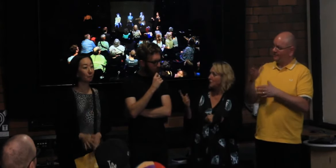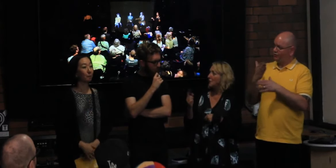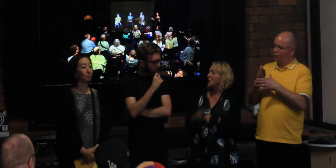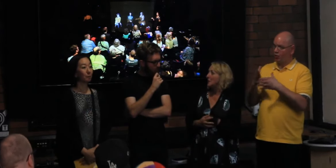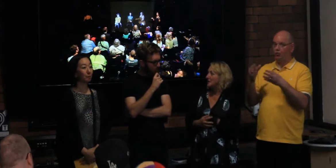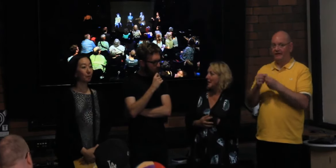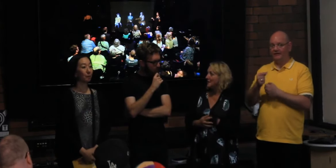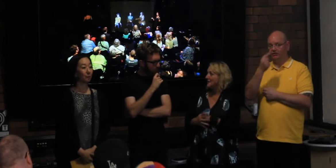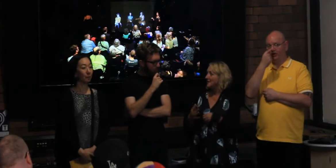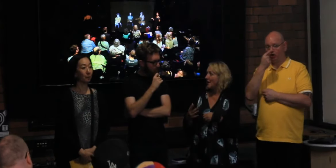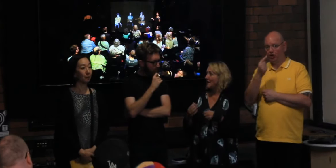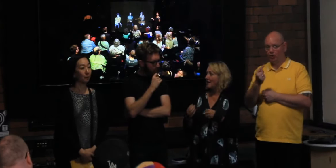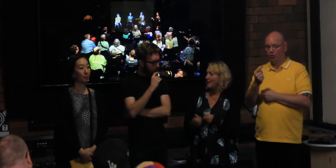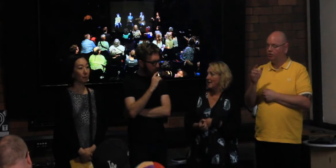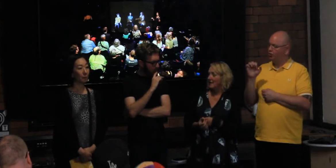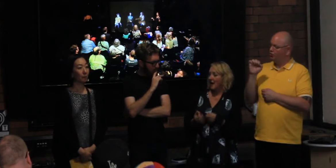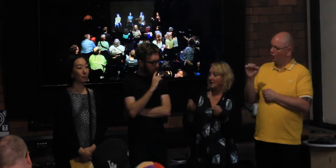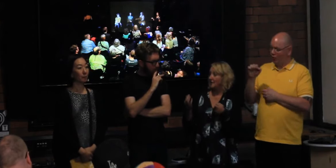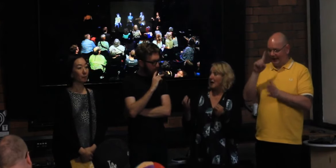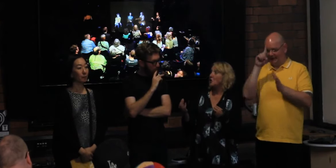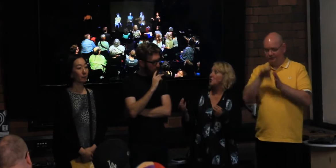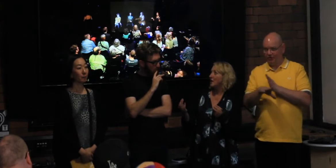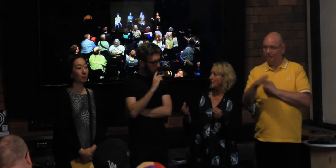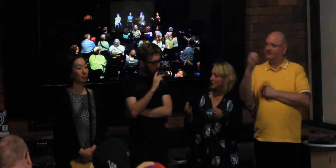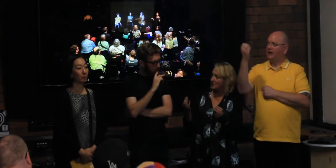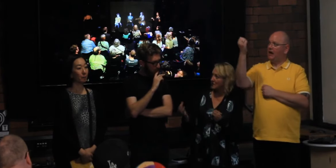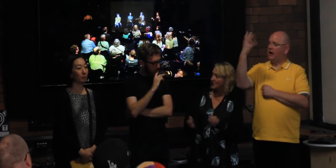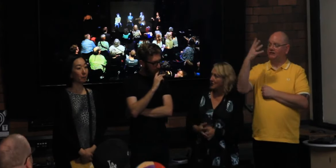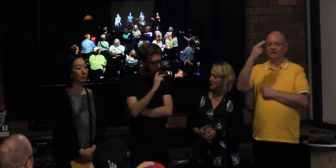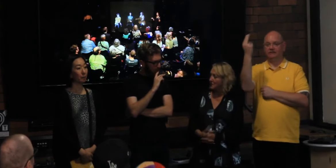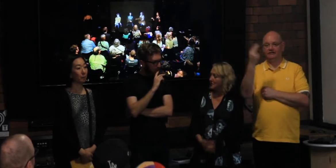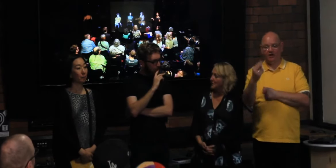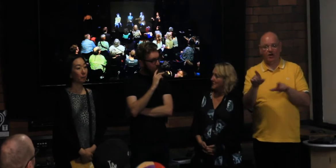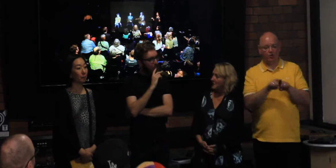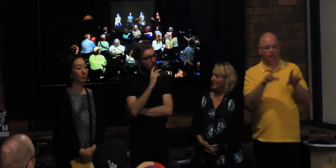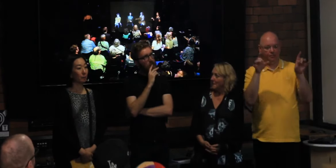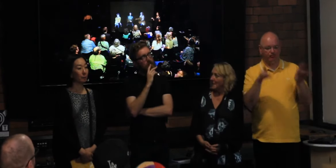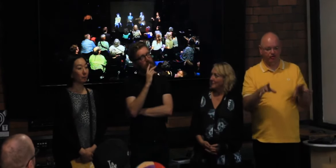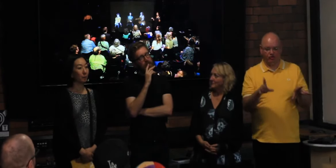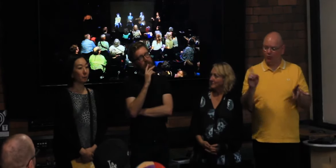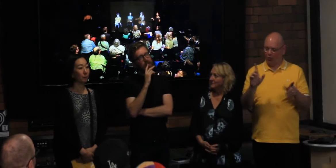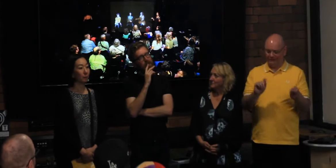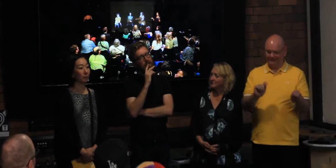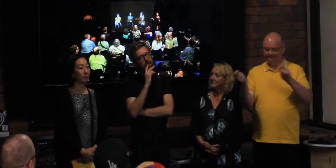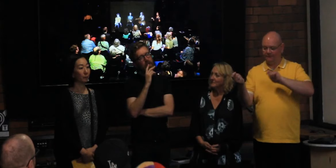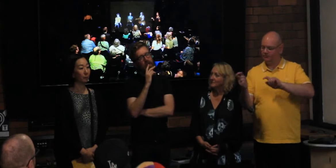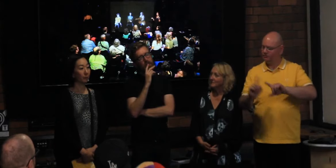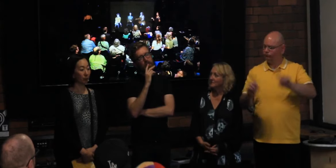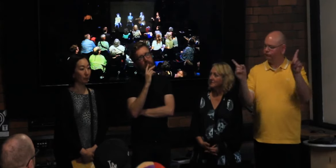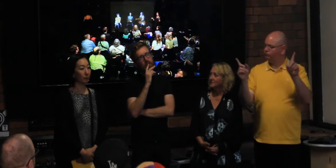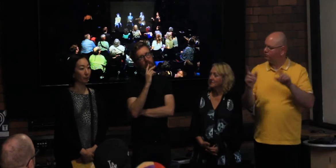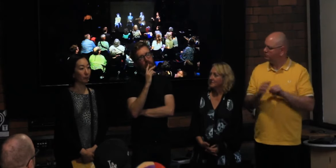shifted for you as a lighting designer and an illusionist magician? I think the